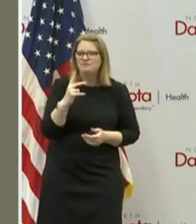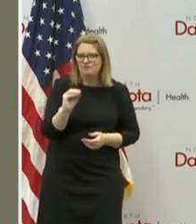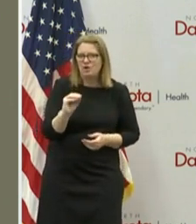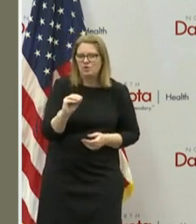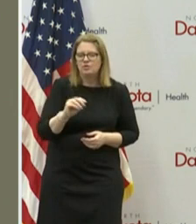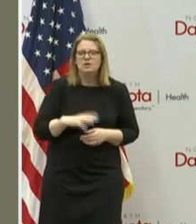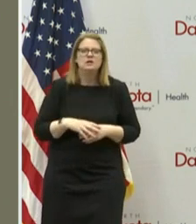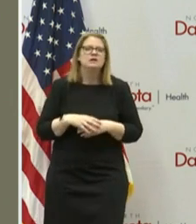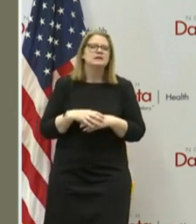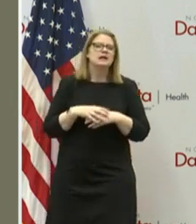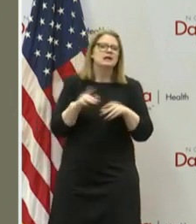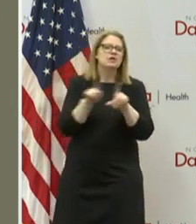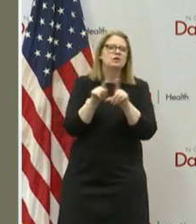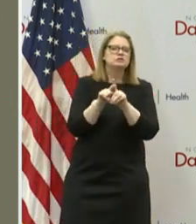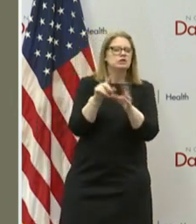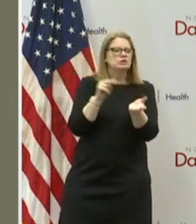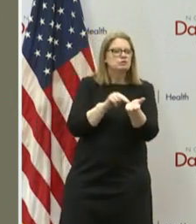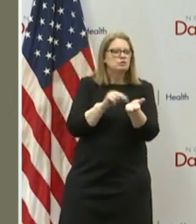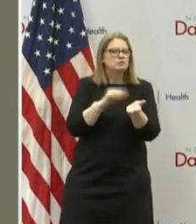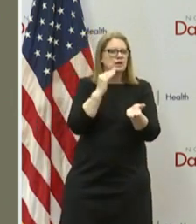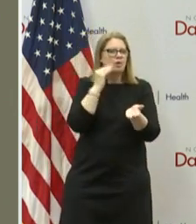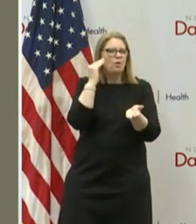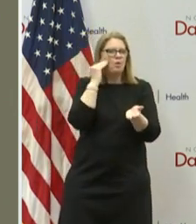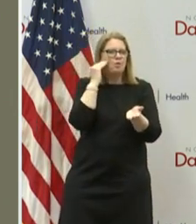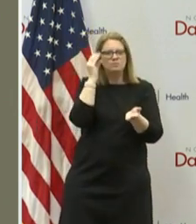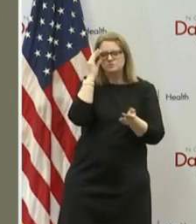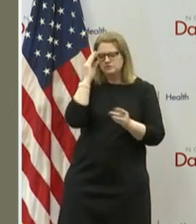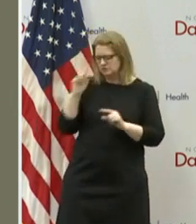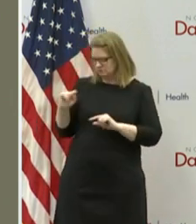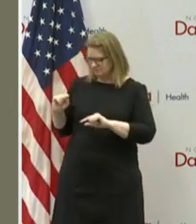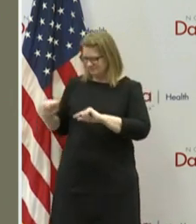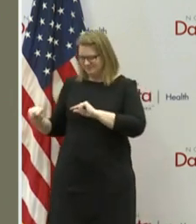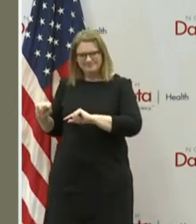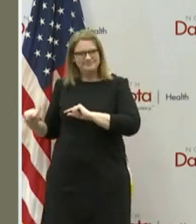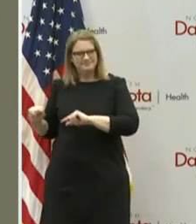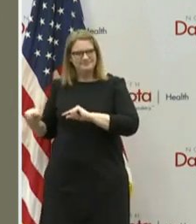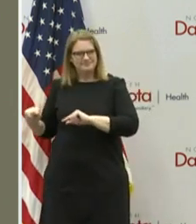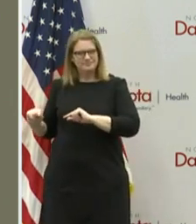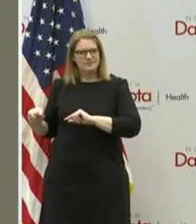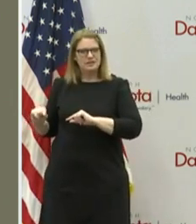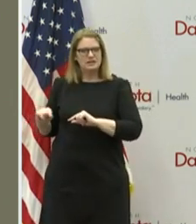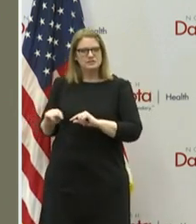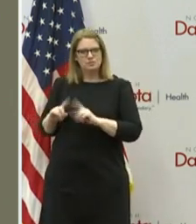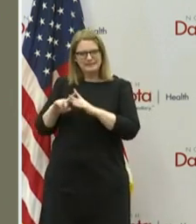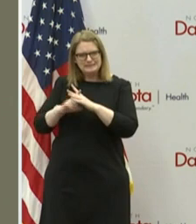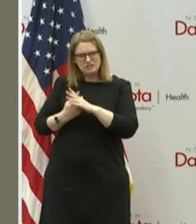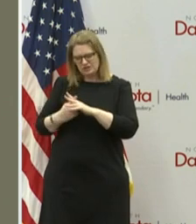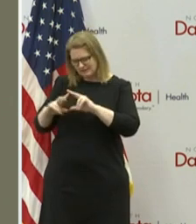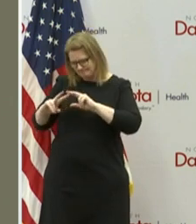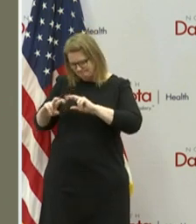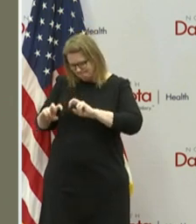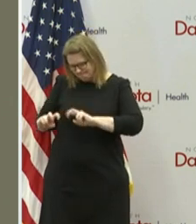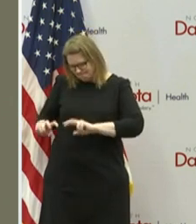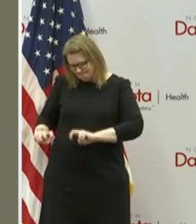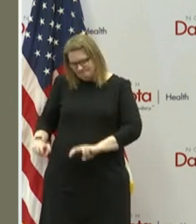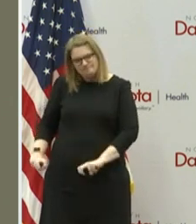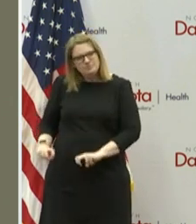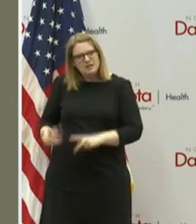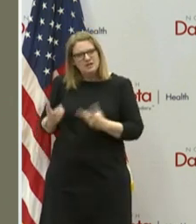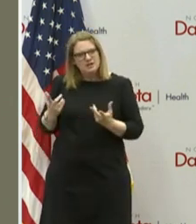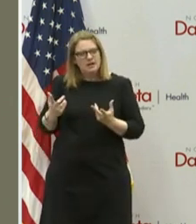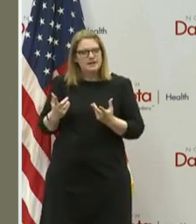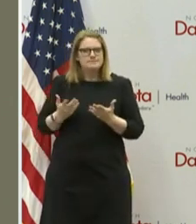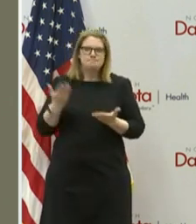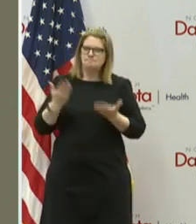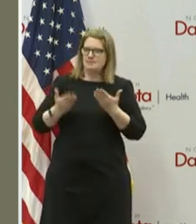also something that spans across the border. And one of the things as we dig into this, we know that many times there